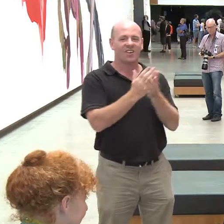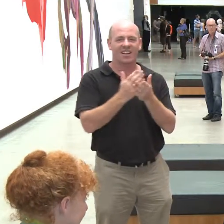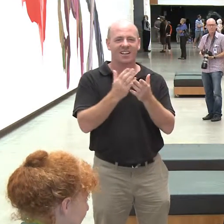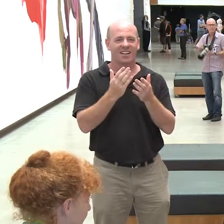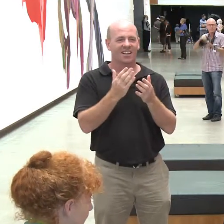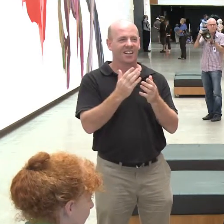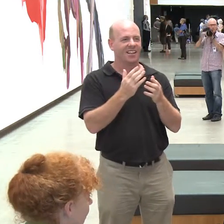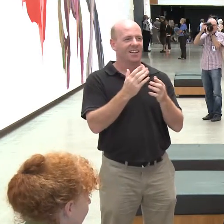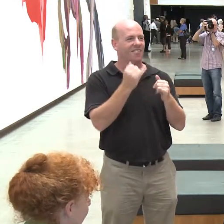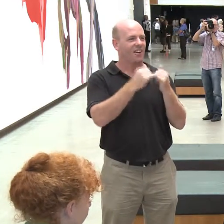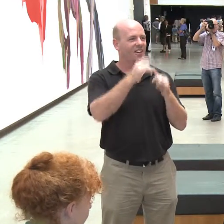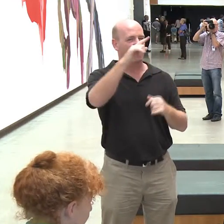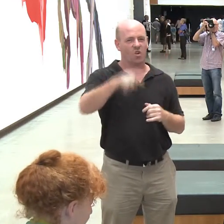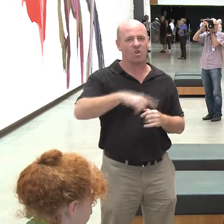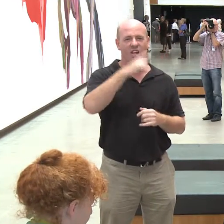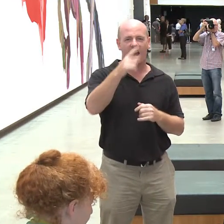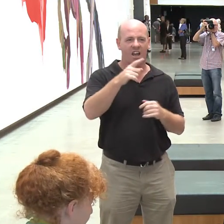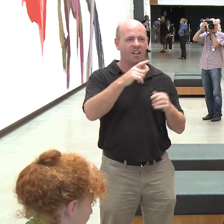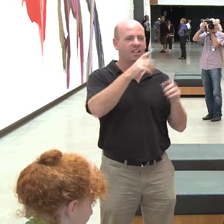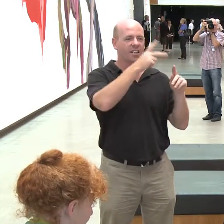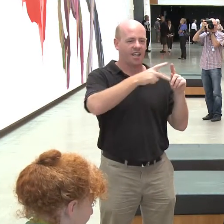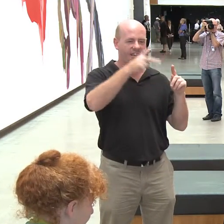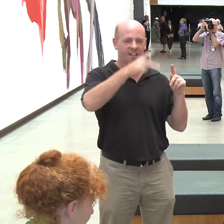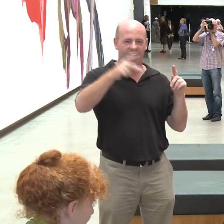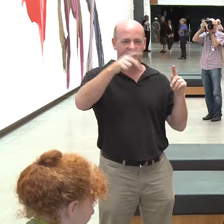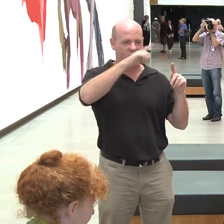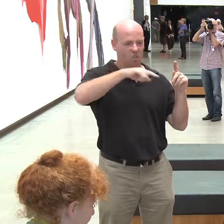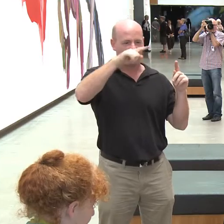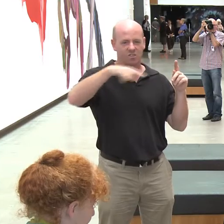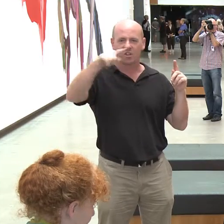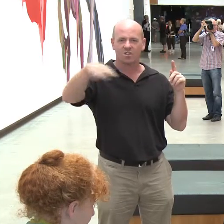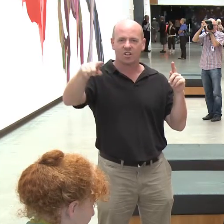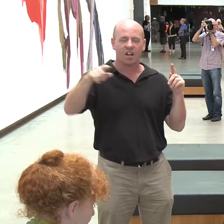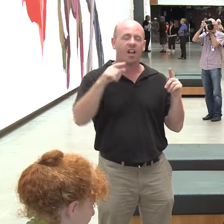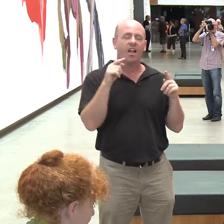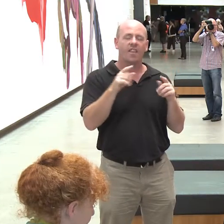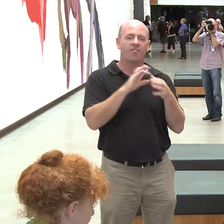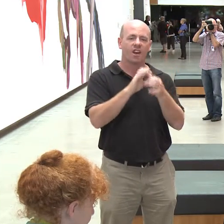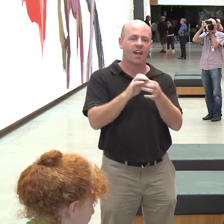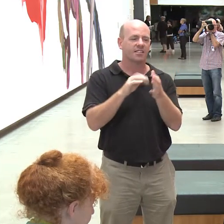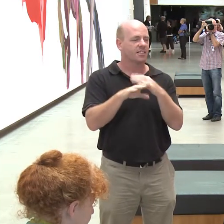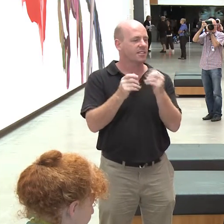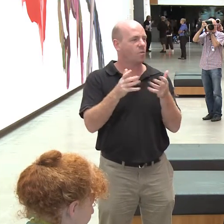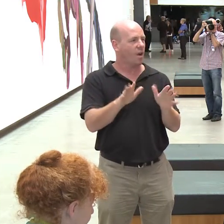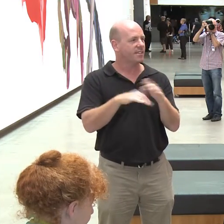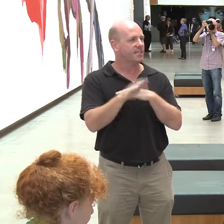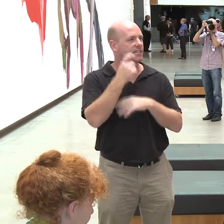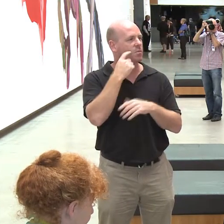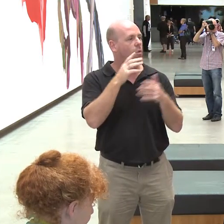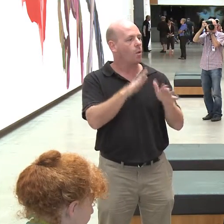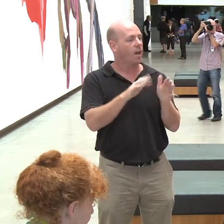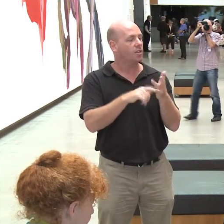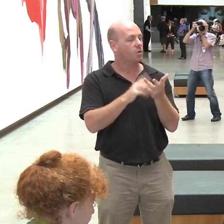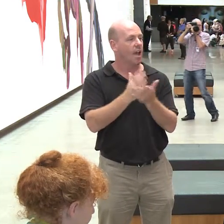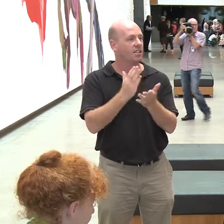it's very circular, over and over again and again, which relates, you know, in some ways, in a very simple way, to